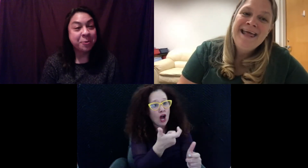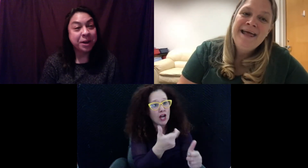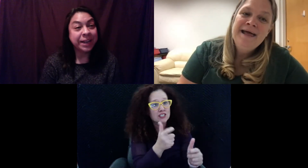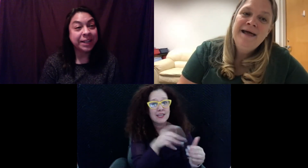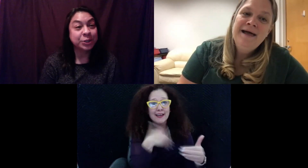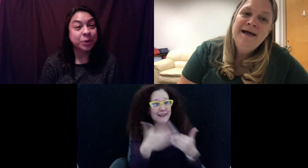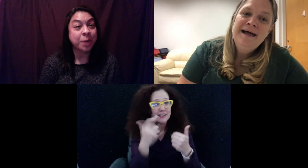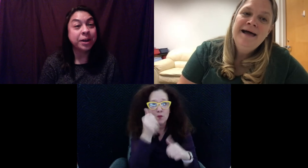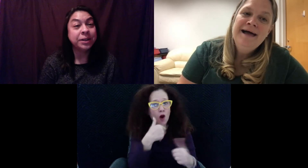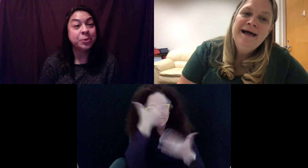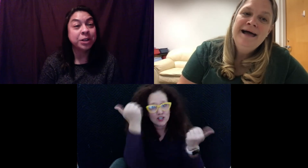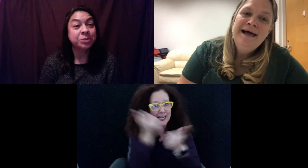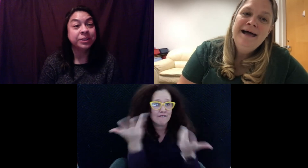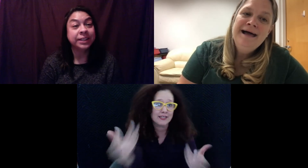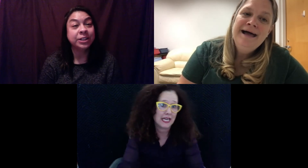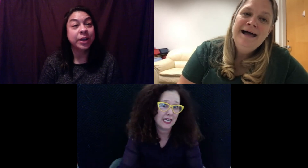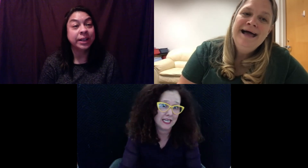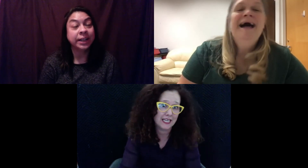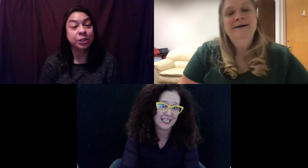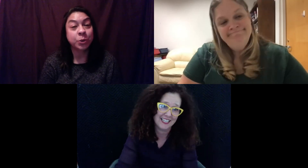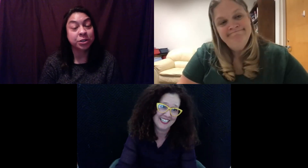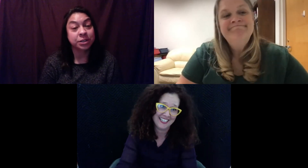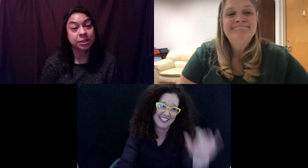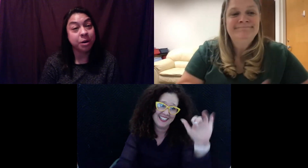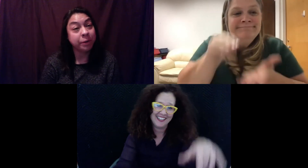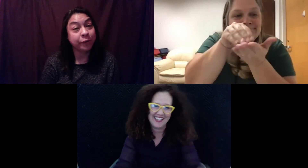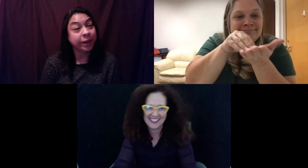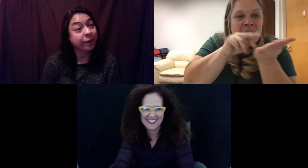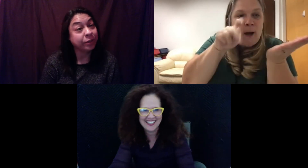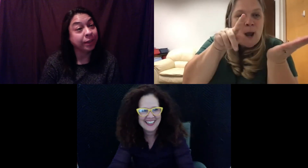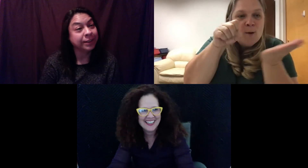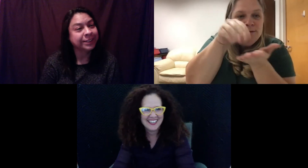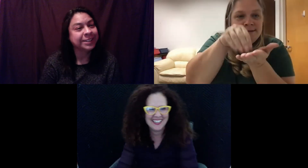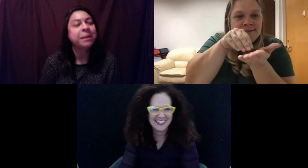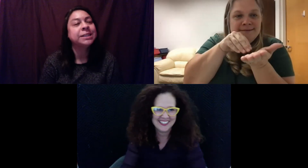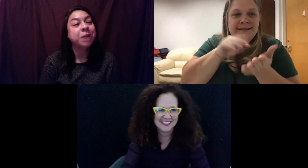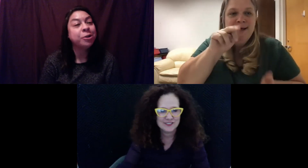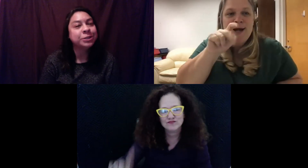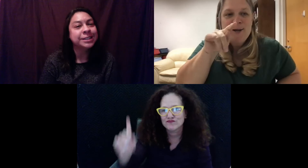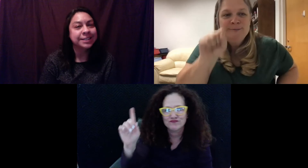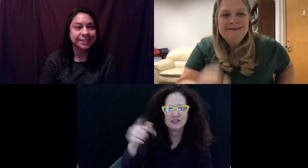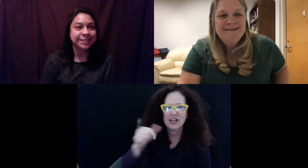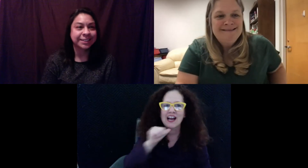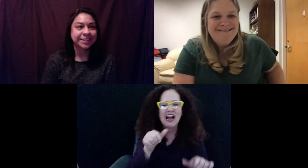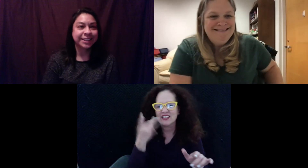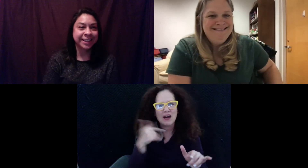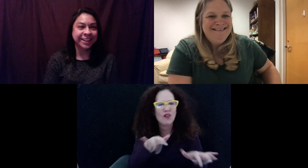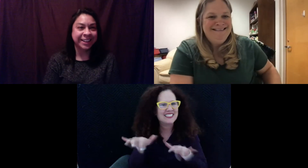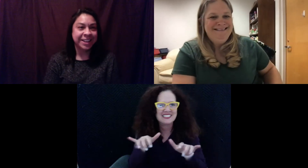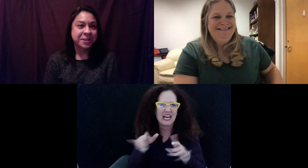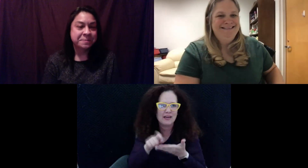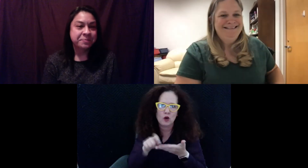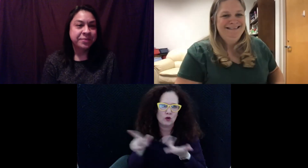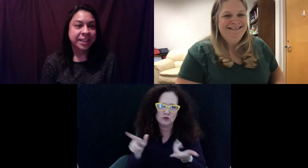I wanted to watch them and then go ahead and answer the questions because tomorrow I'm gonna forget everything. Make some notes.